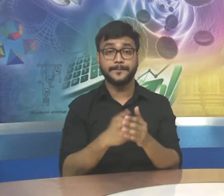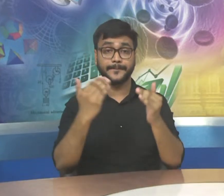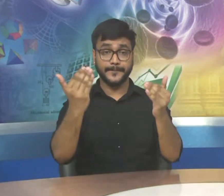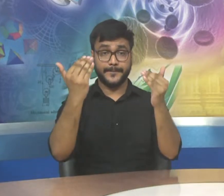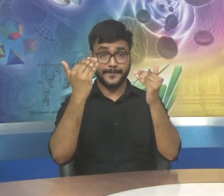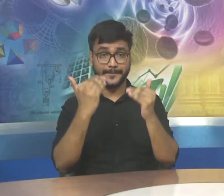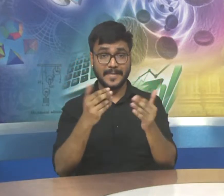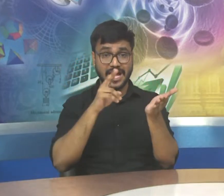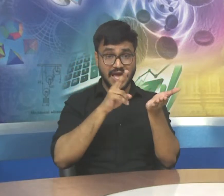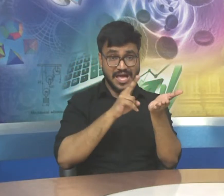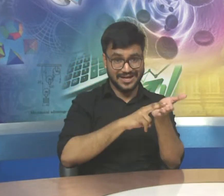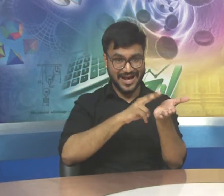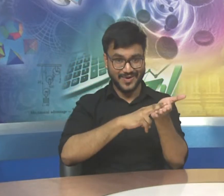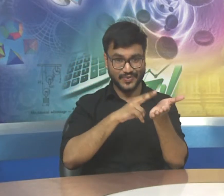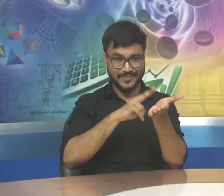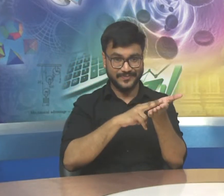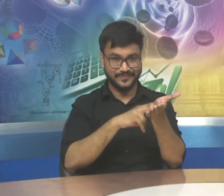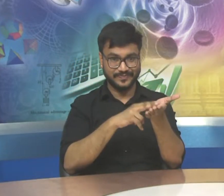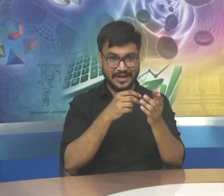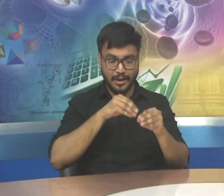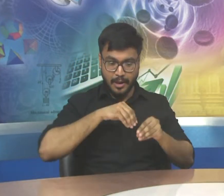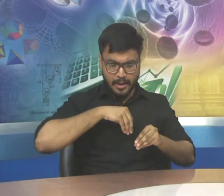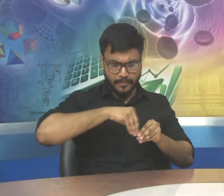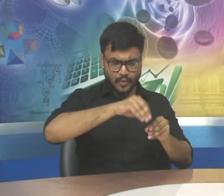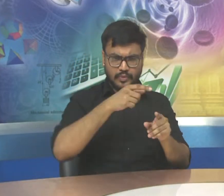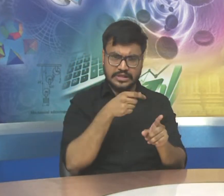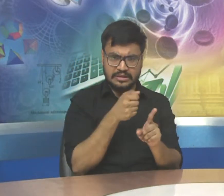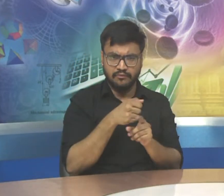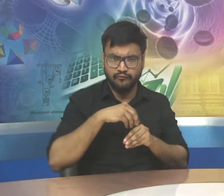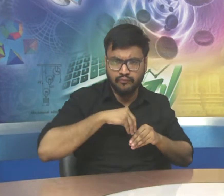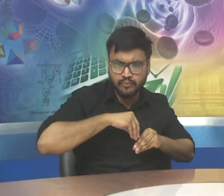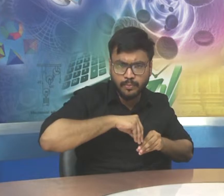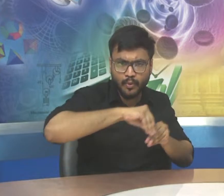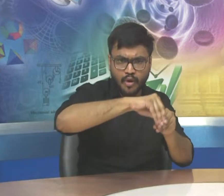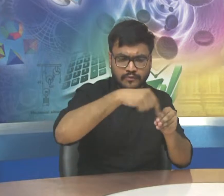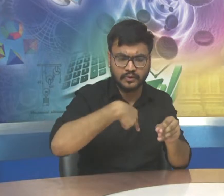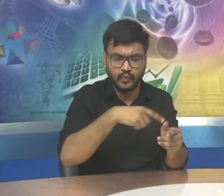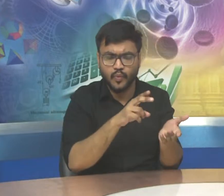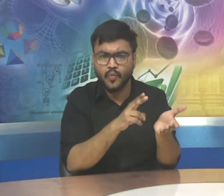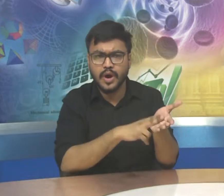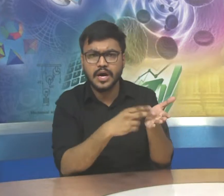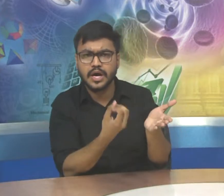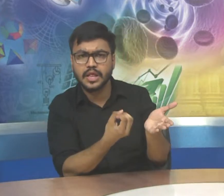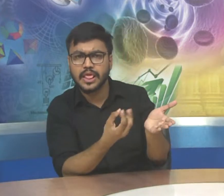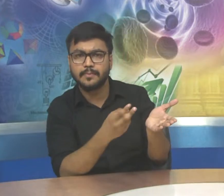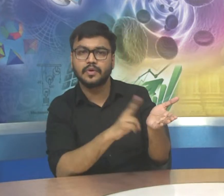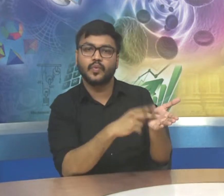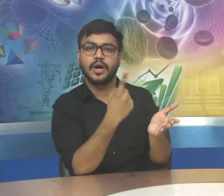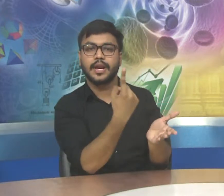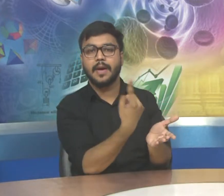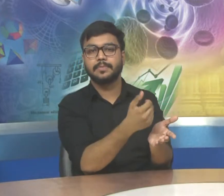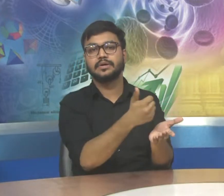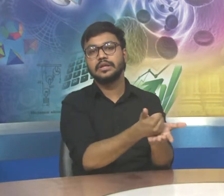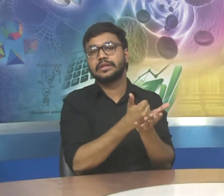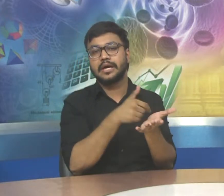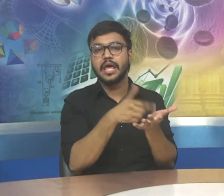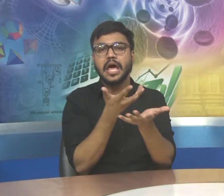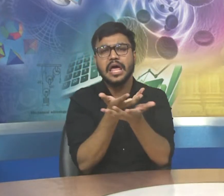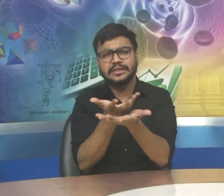1 joule of work is done when a force of 1 Newton moves an object 1 meter in